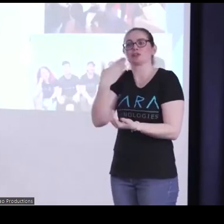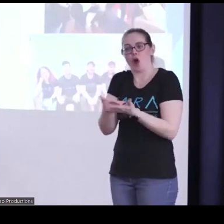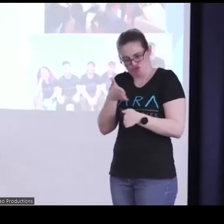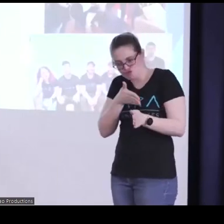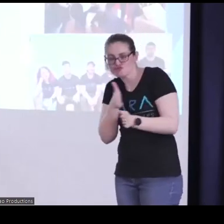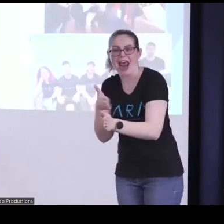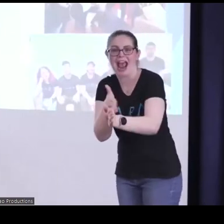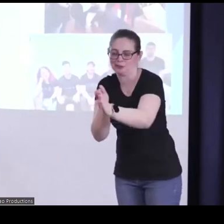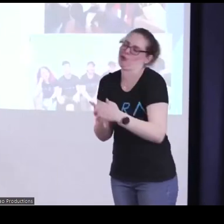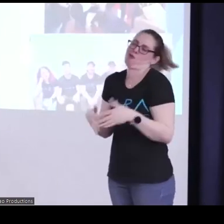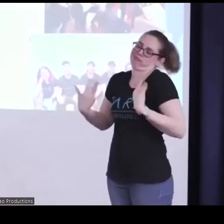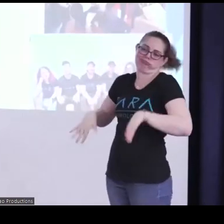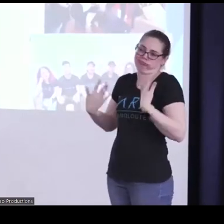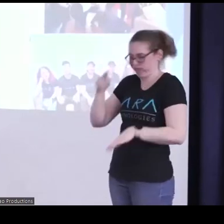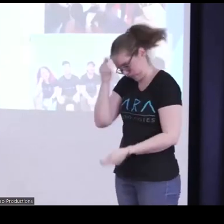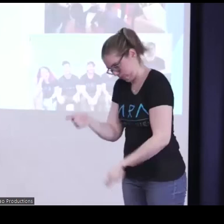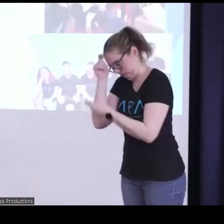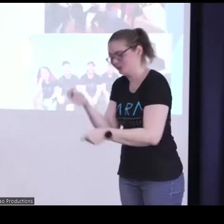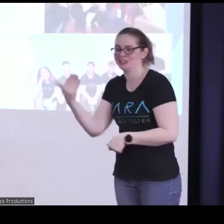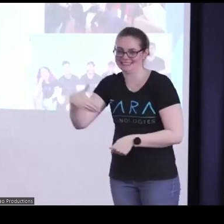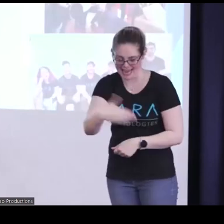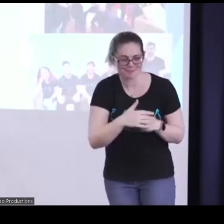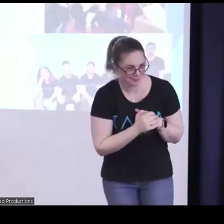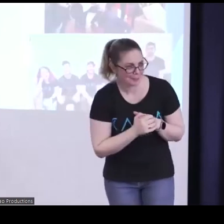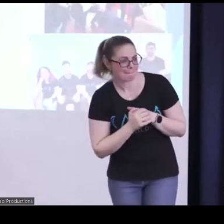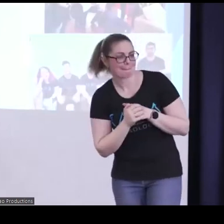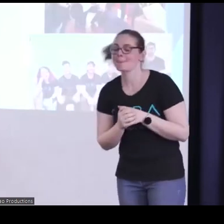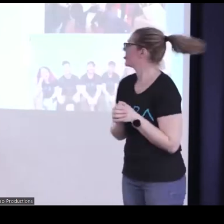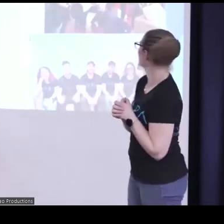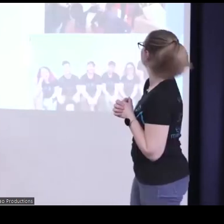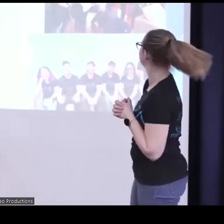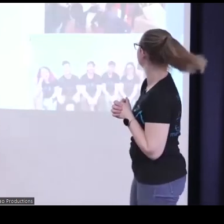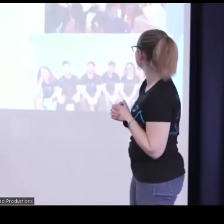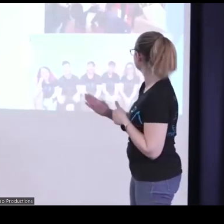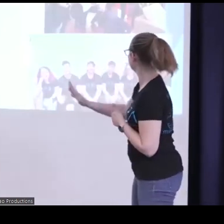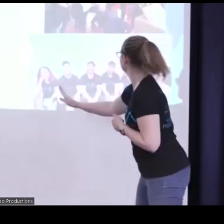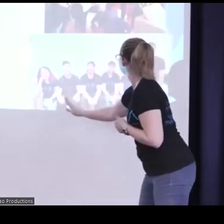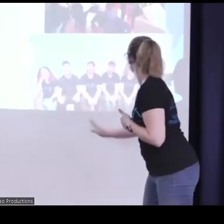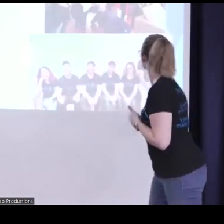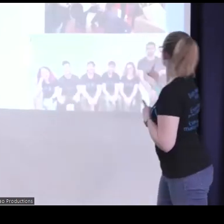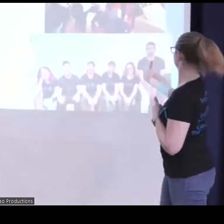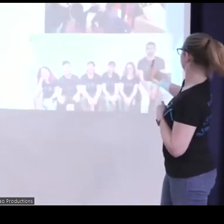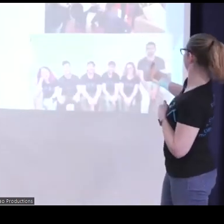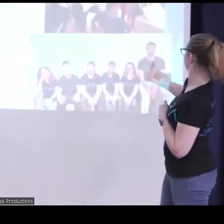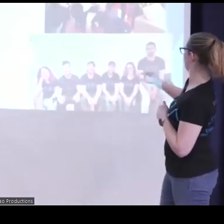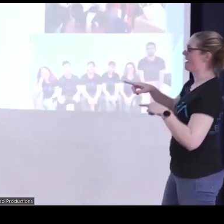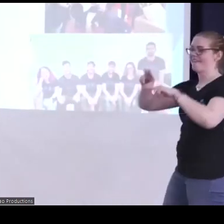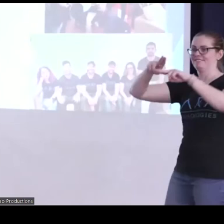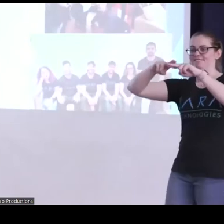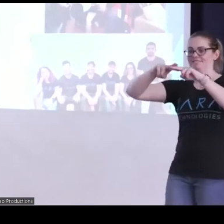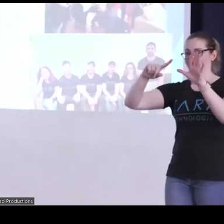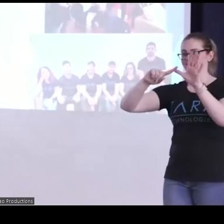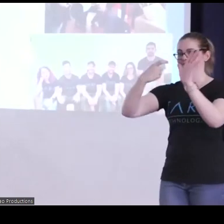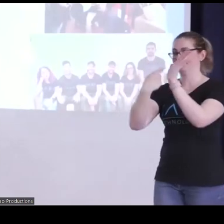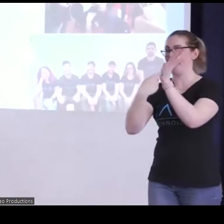ideas possible and keeps us on track. So she does an amazing amount of work. So hats off to Sahar. Over here on the